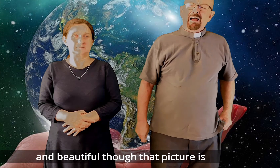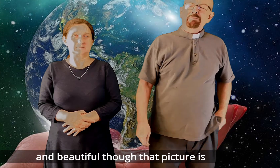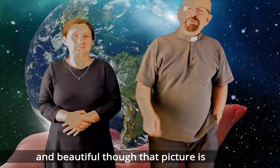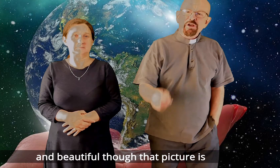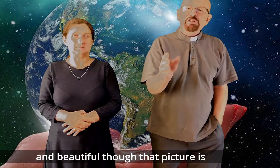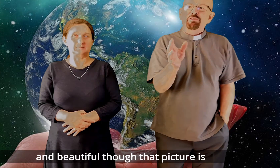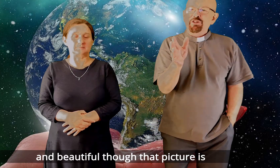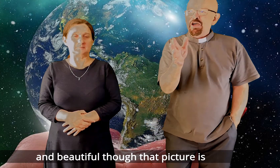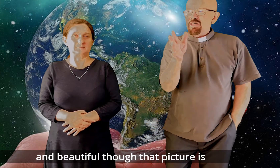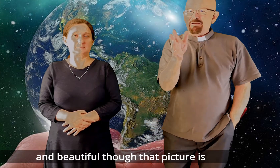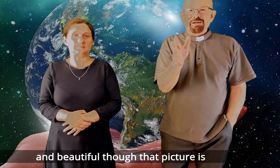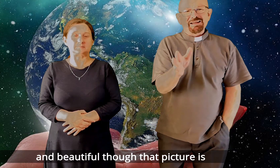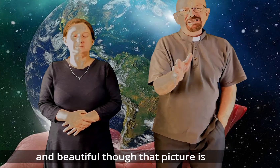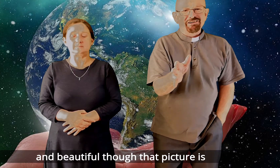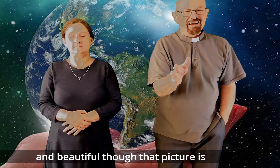And beautiful though that picture is,